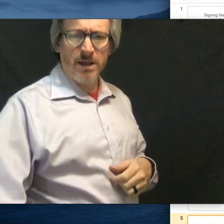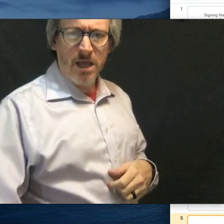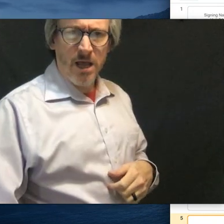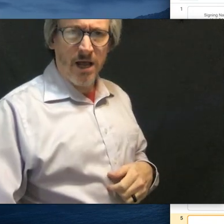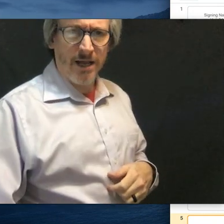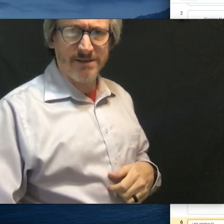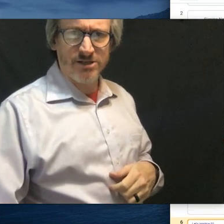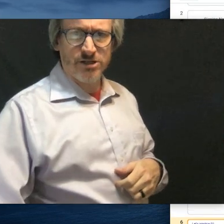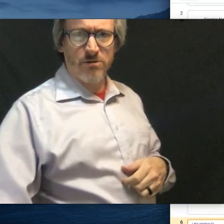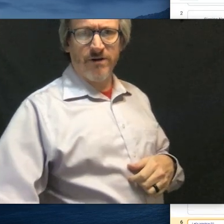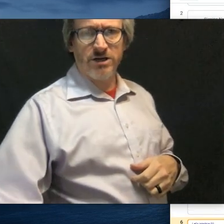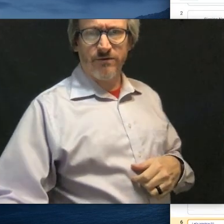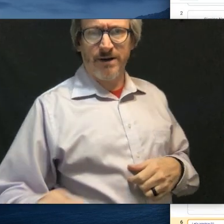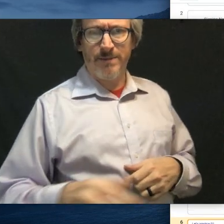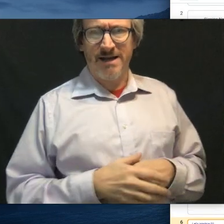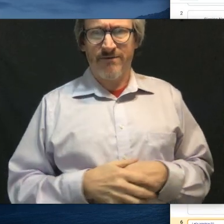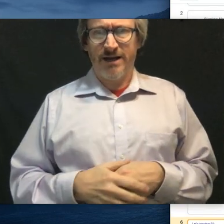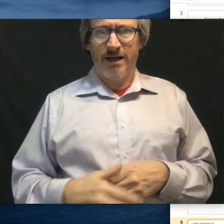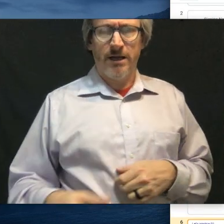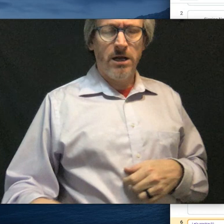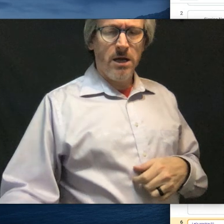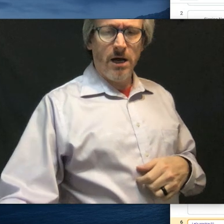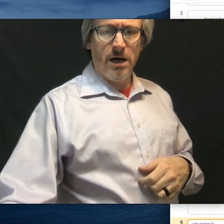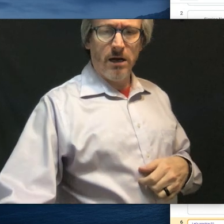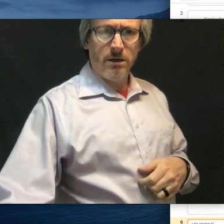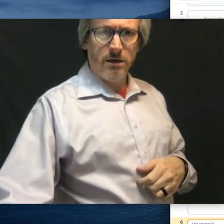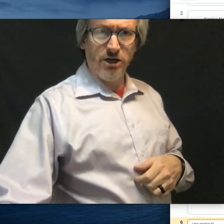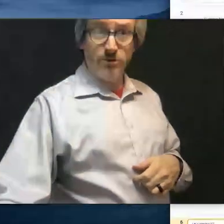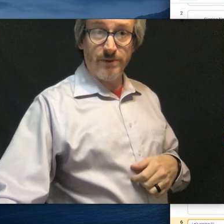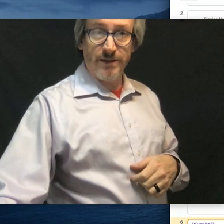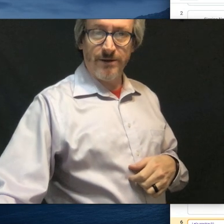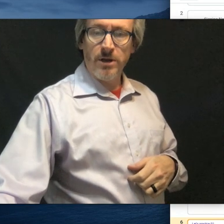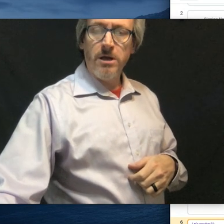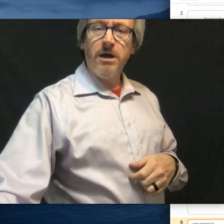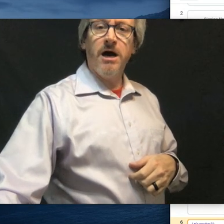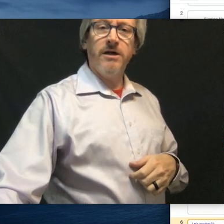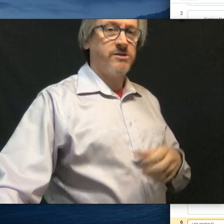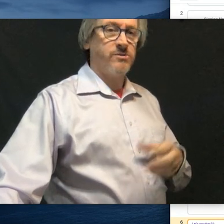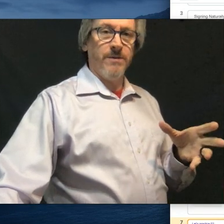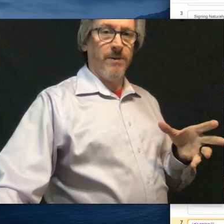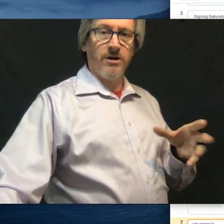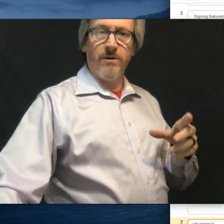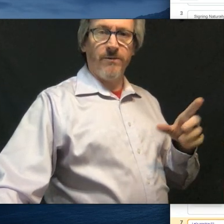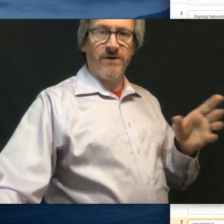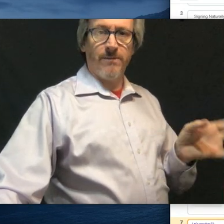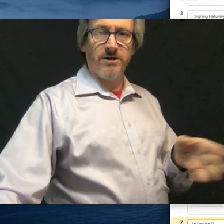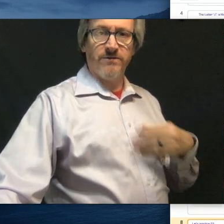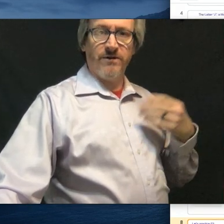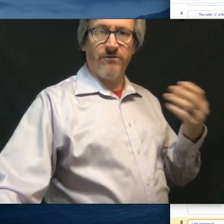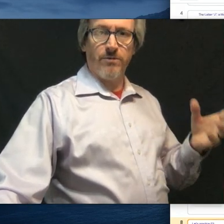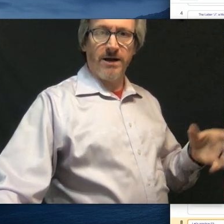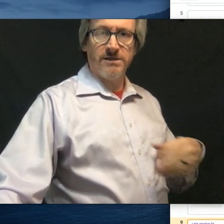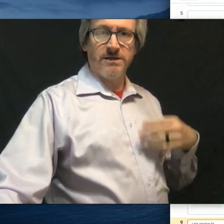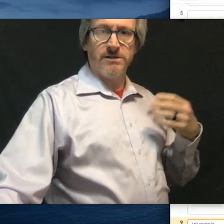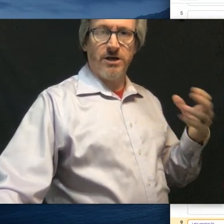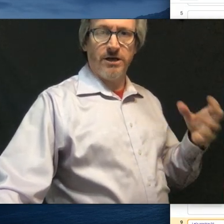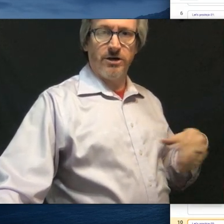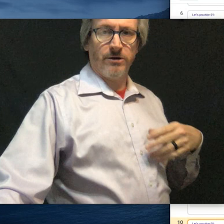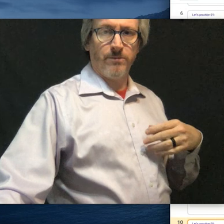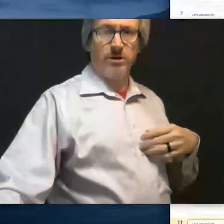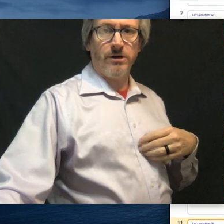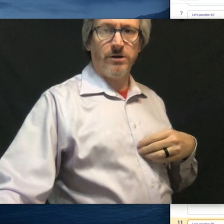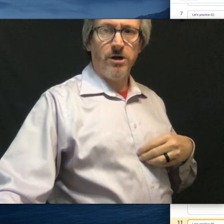it. Again, this is just a refresher if anybody's having any issues with it. This will keep on going. We've got a bunch of different practices.